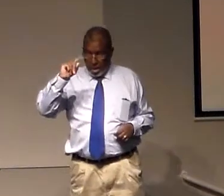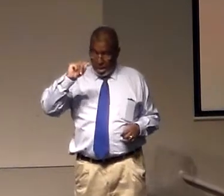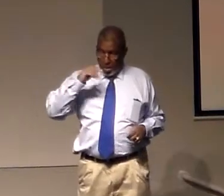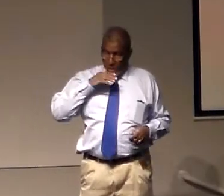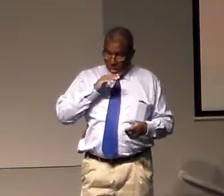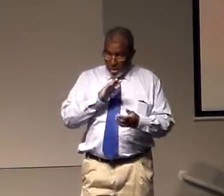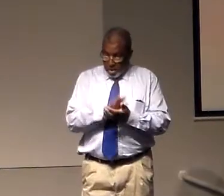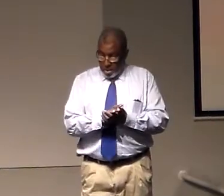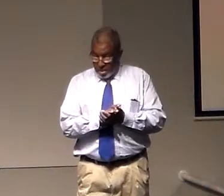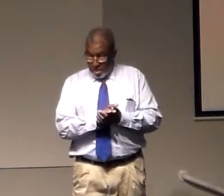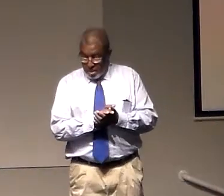But